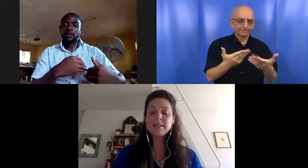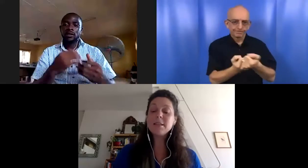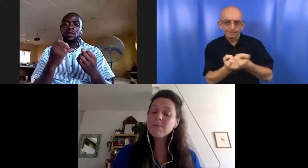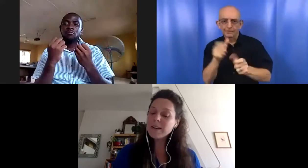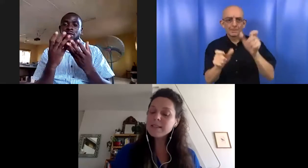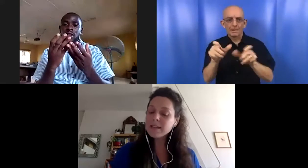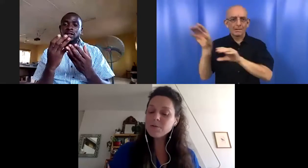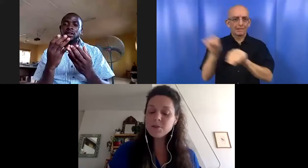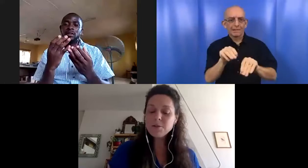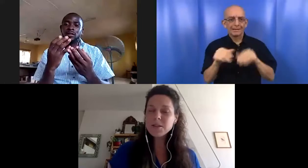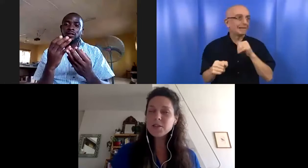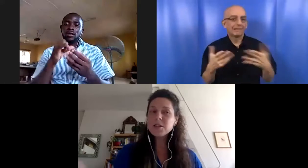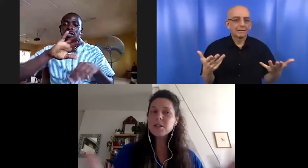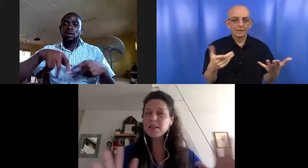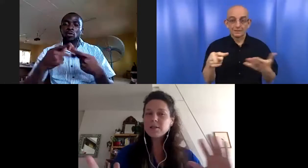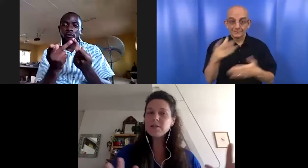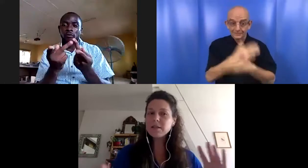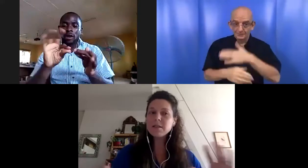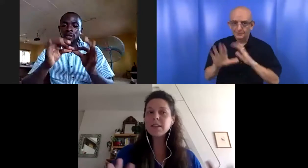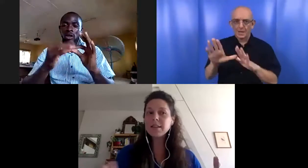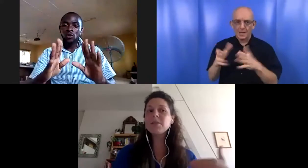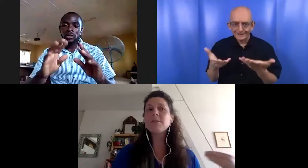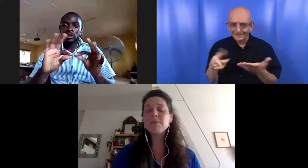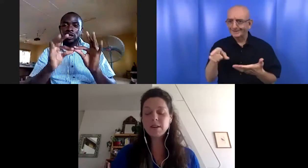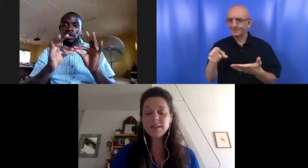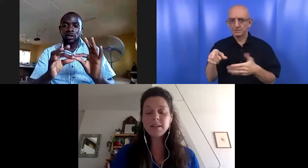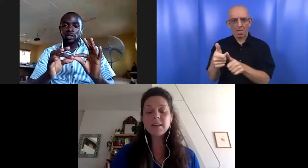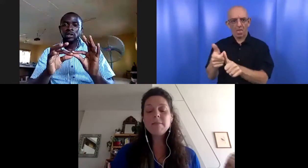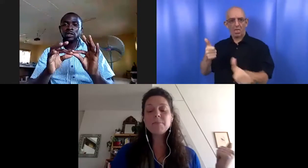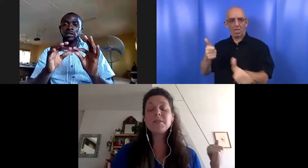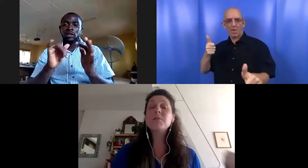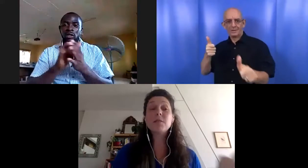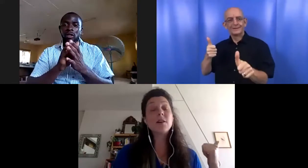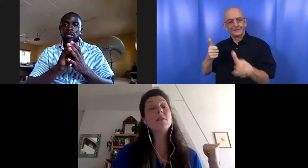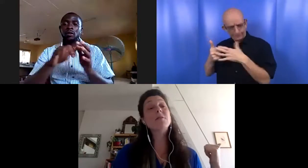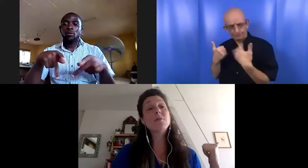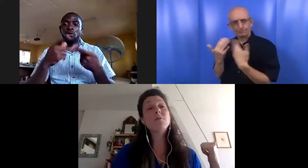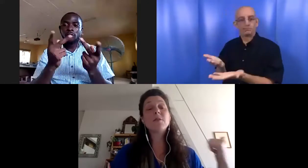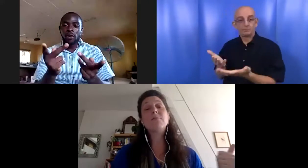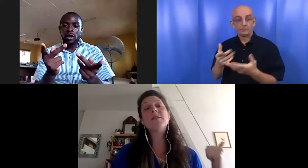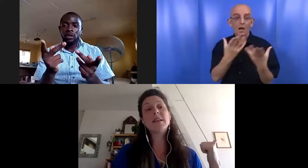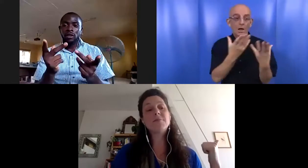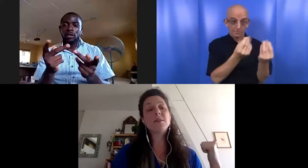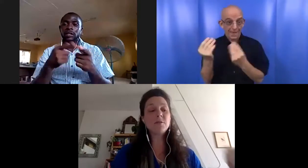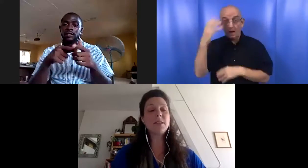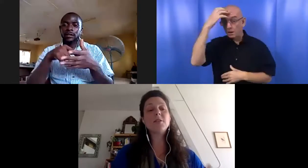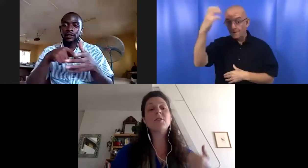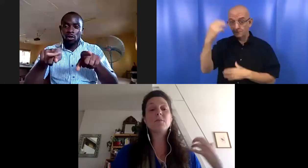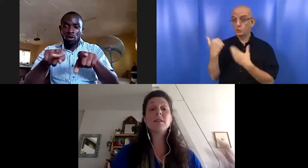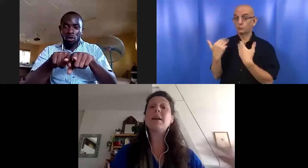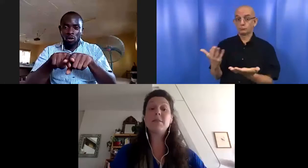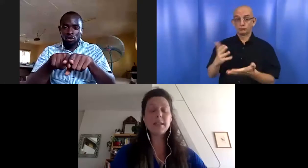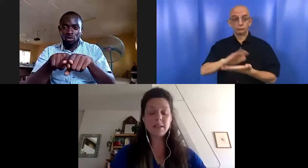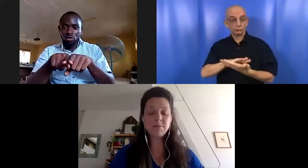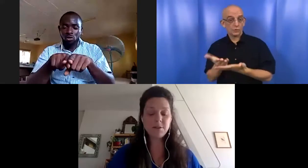governments did provide sign language interpretation, not consistently, but they provided it. But this was also from deaf associations